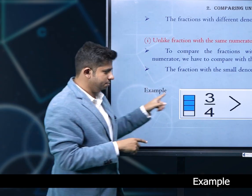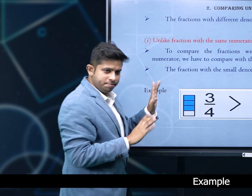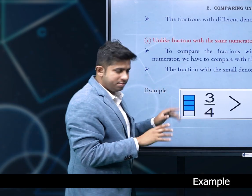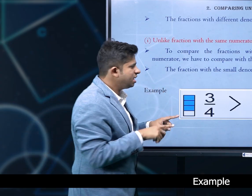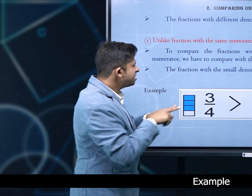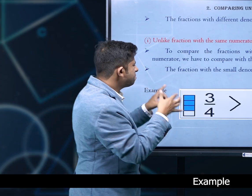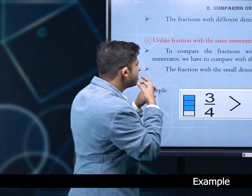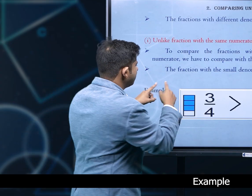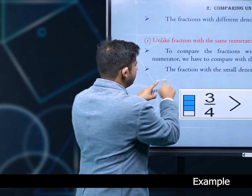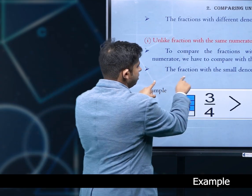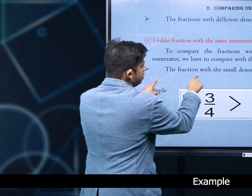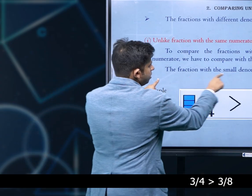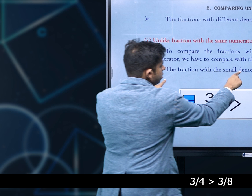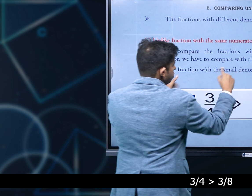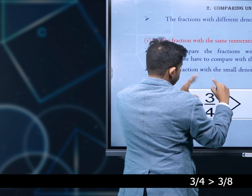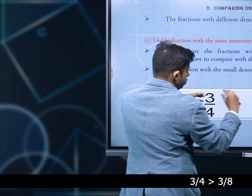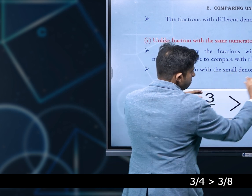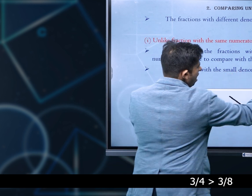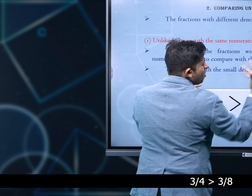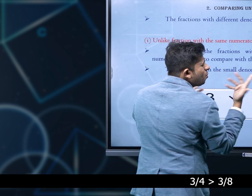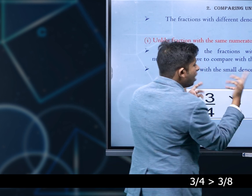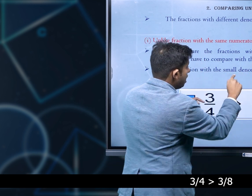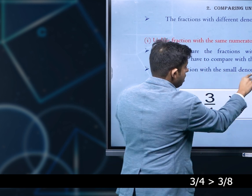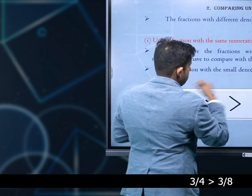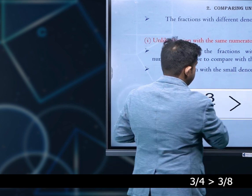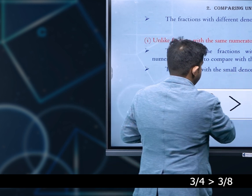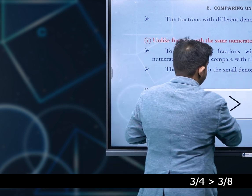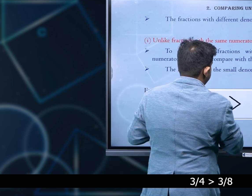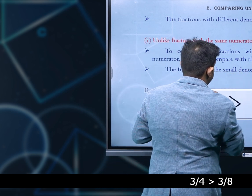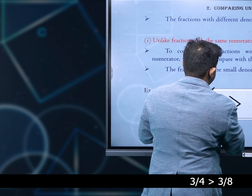Example: 3 by 4 greater than 3 by 8.